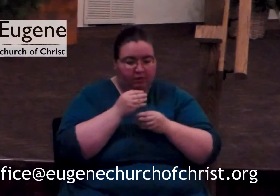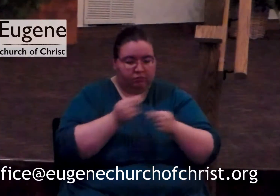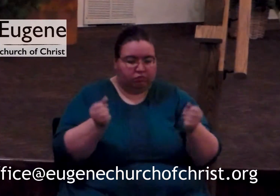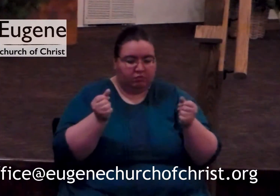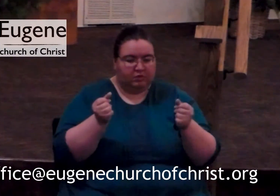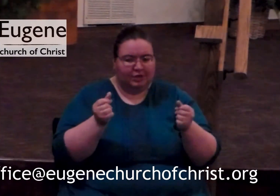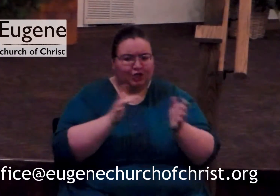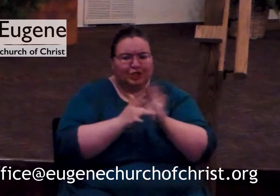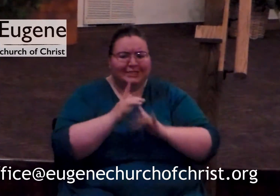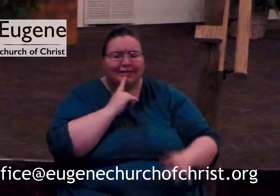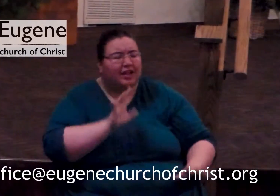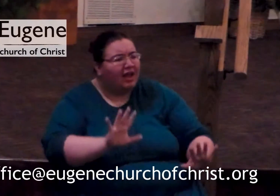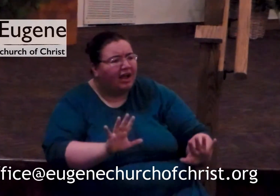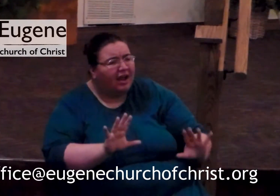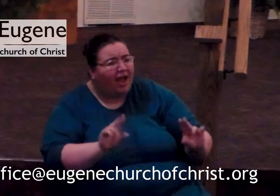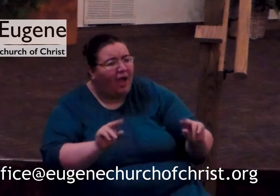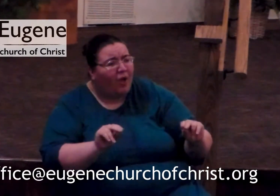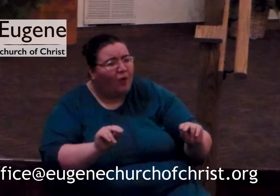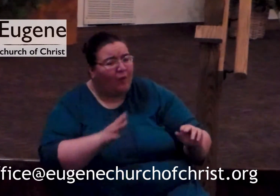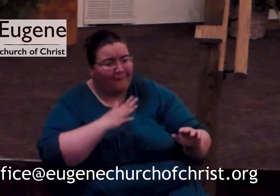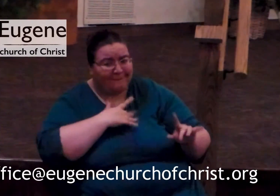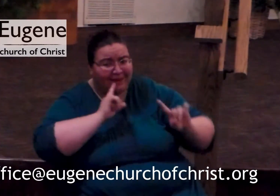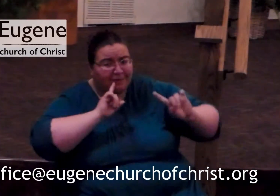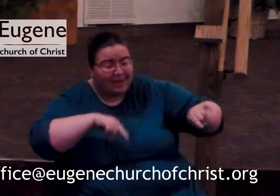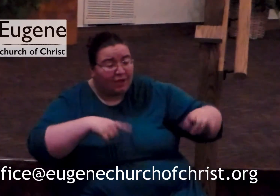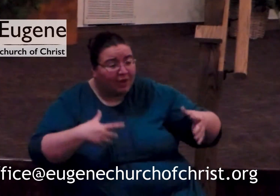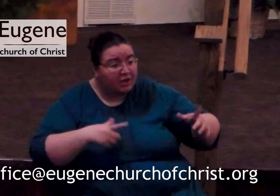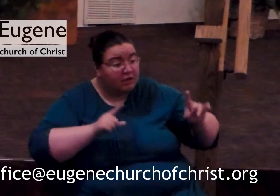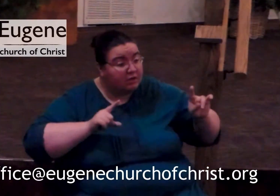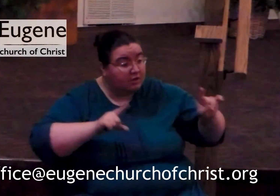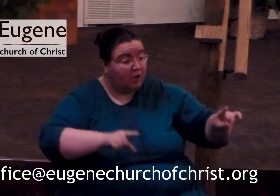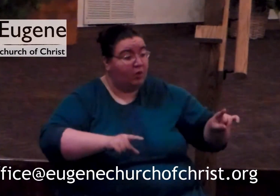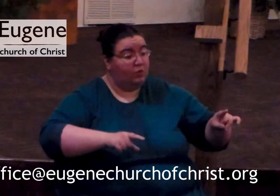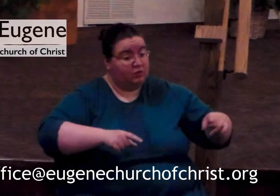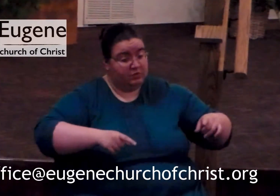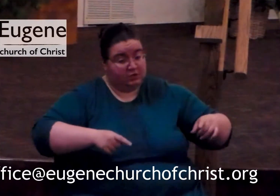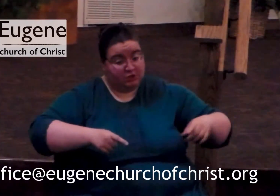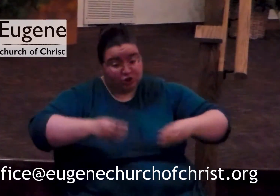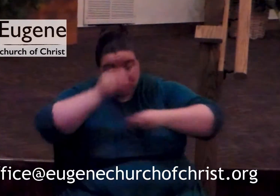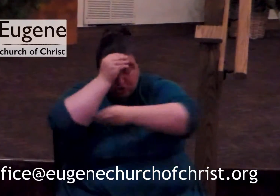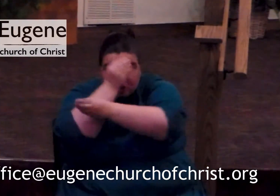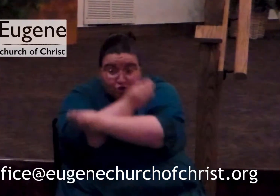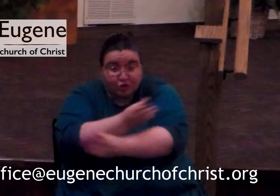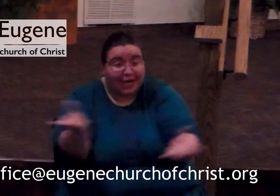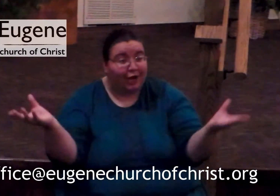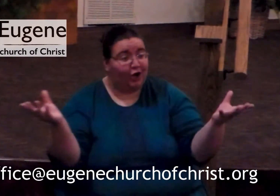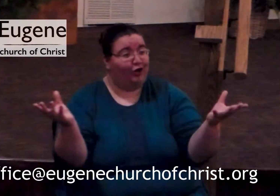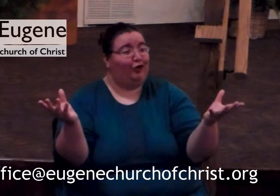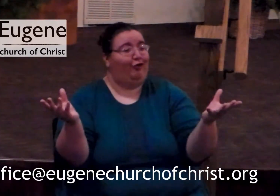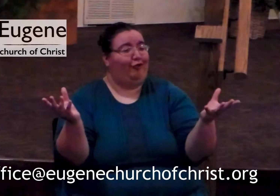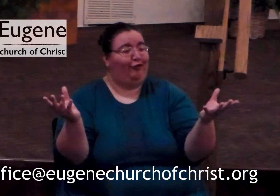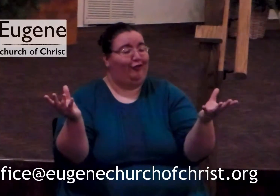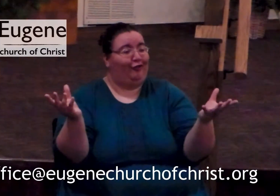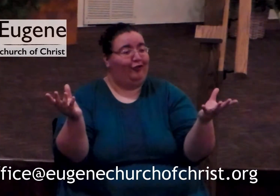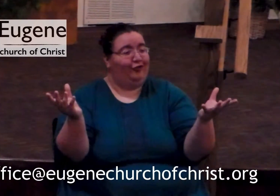left you with. The command I have left you with is to make disciples. The command I have left you with is to share this message. It is up to you to do